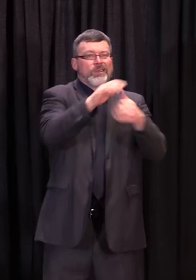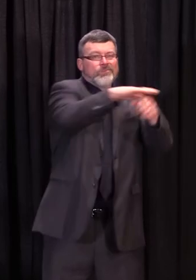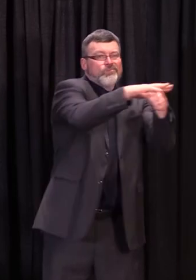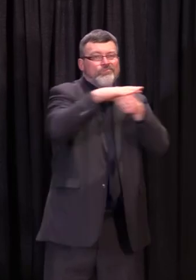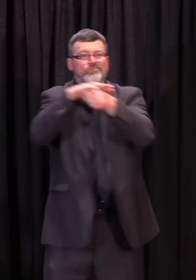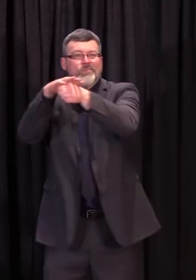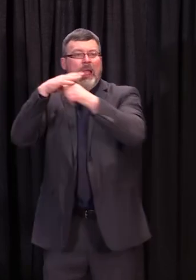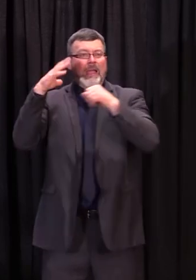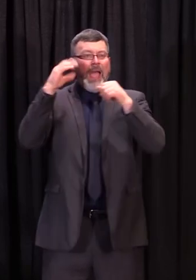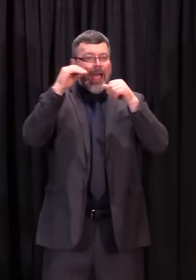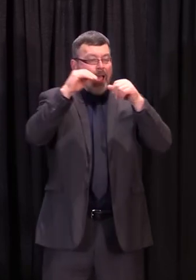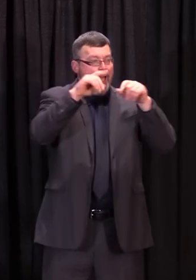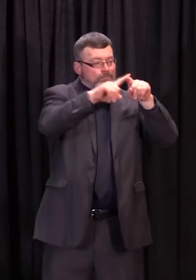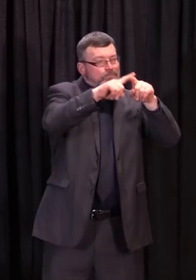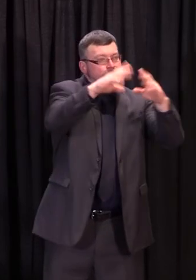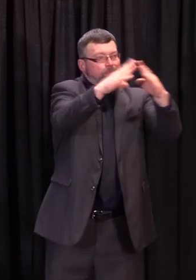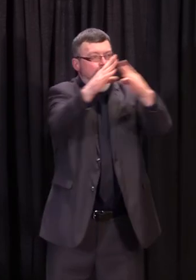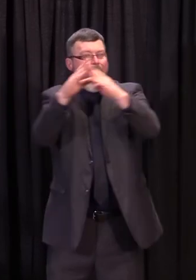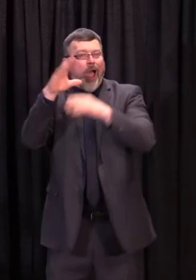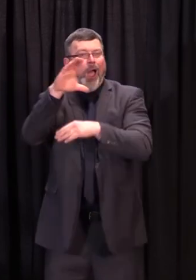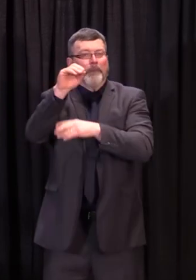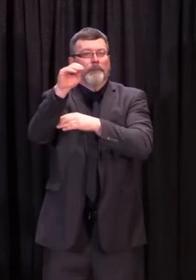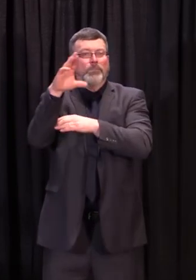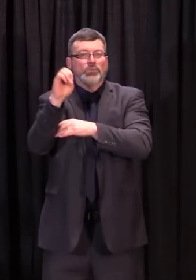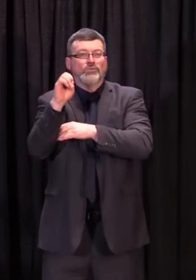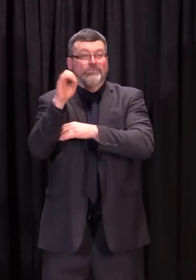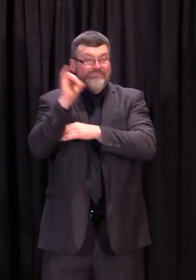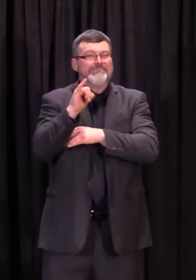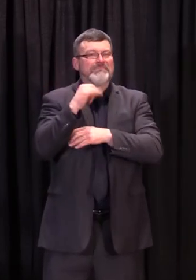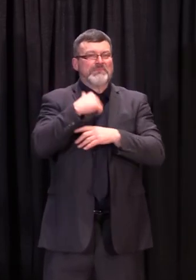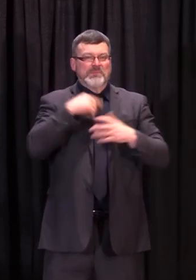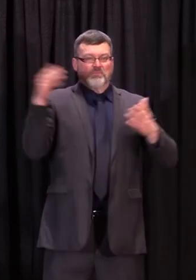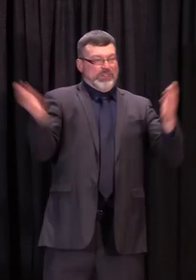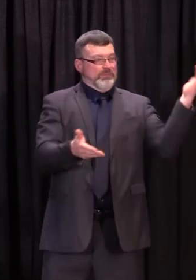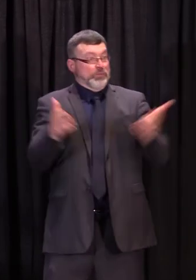And they've been quietly bringing in new Vermonters for the past 3 years.